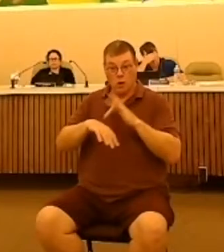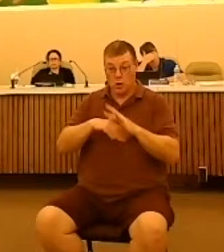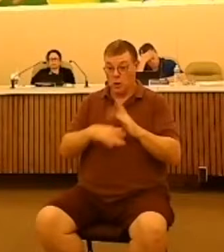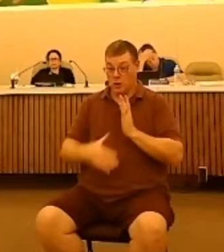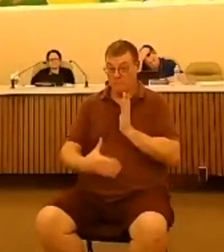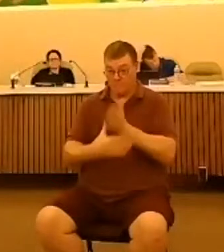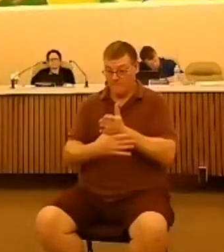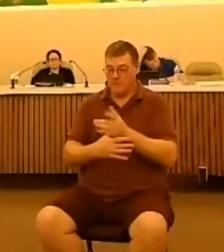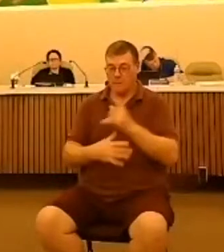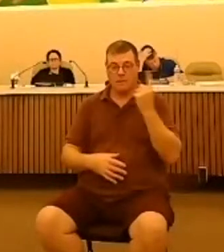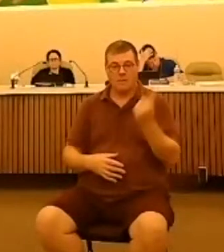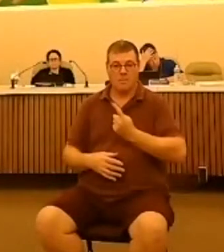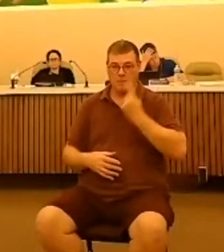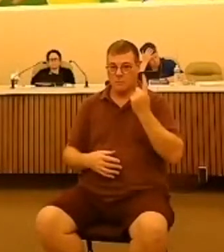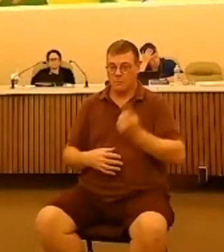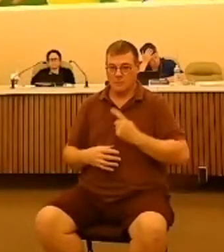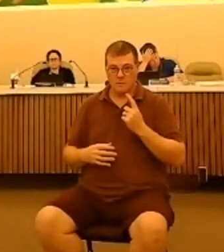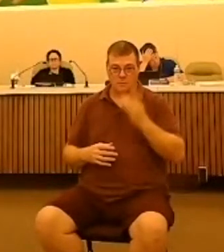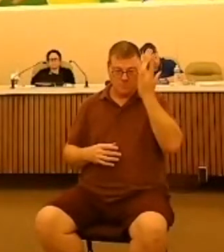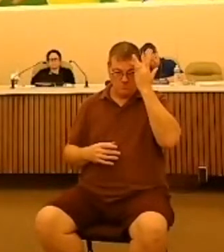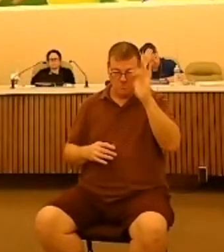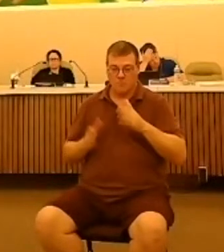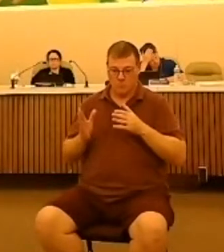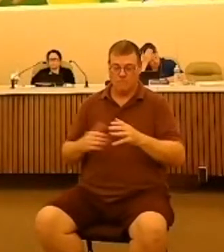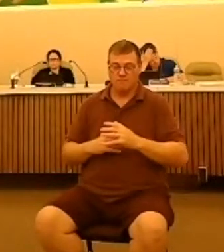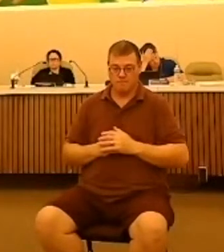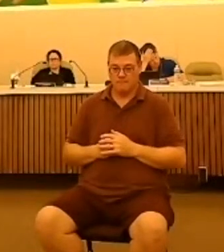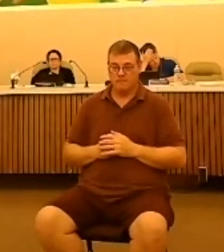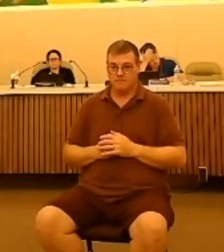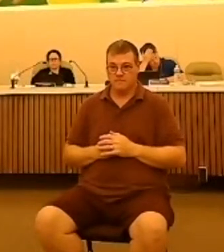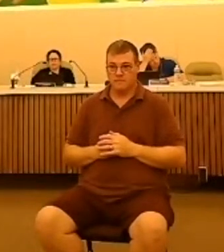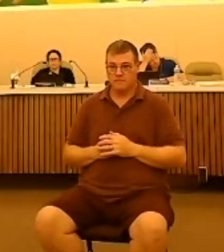is always a smart way to go.